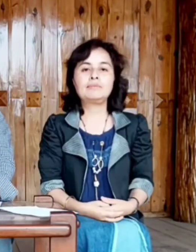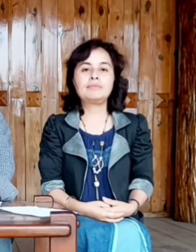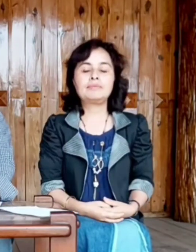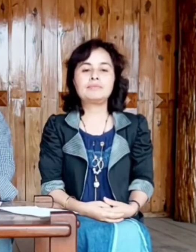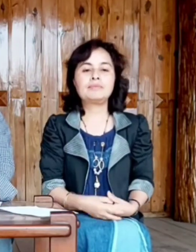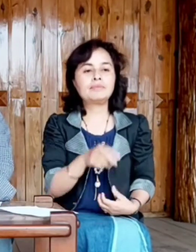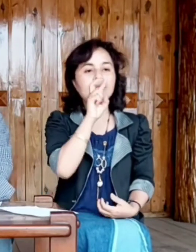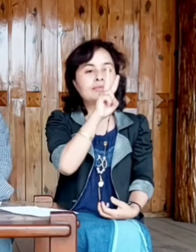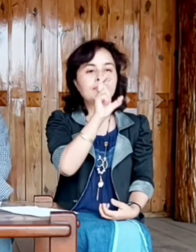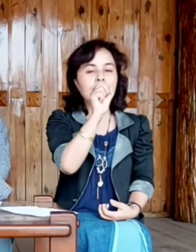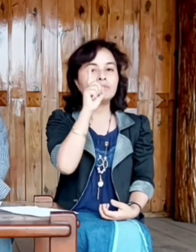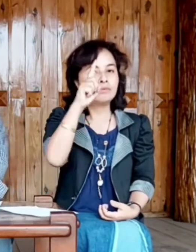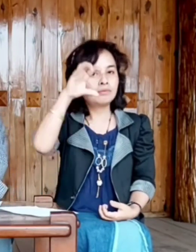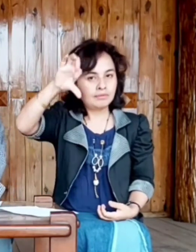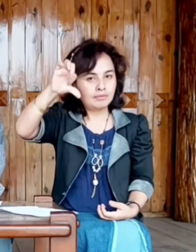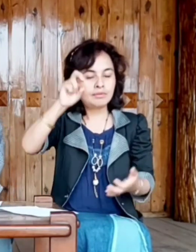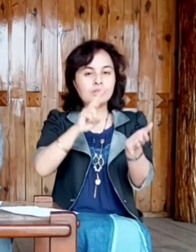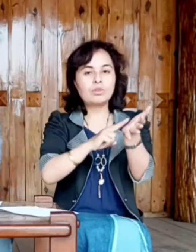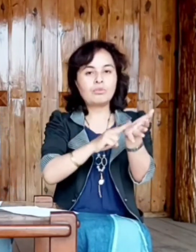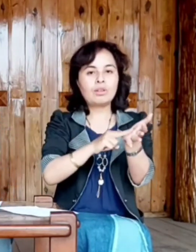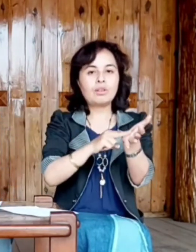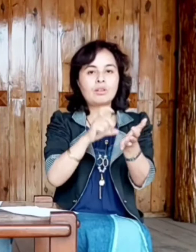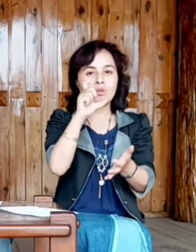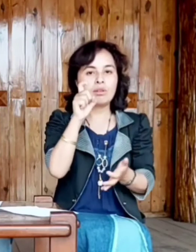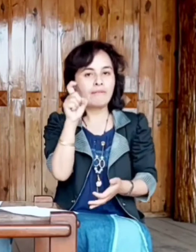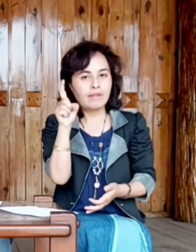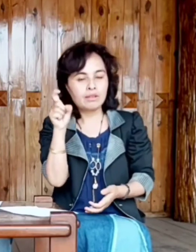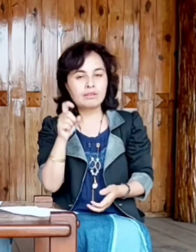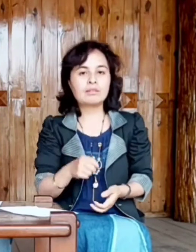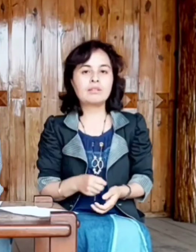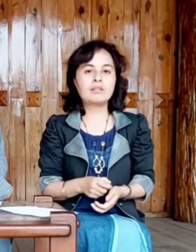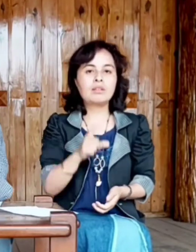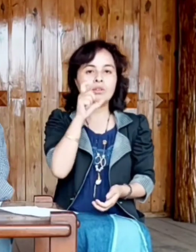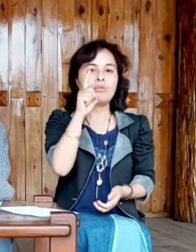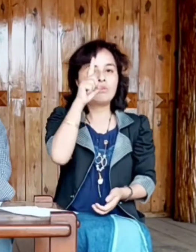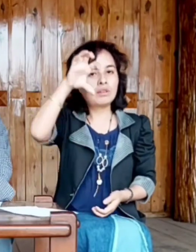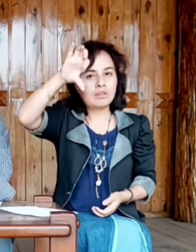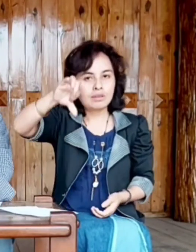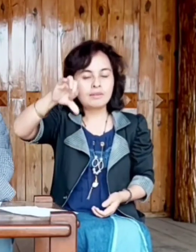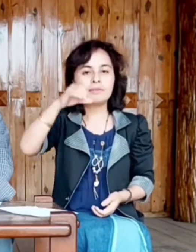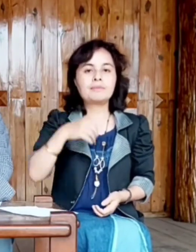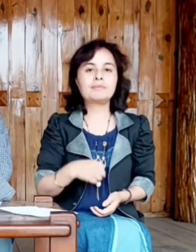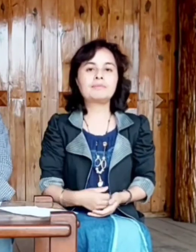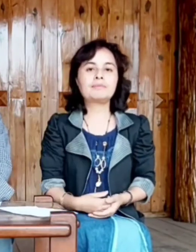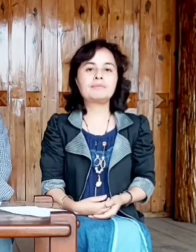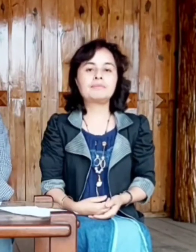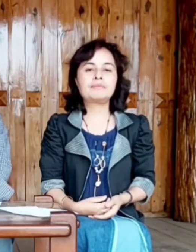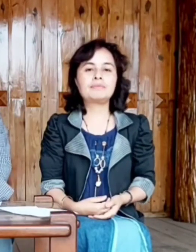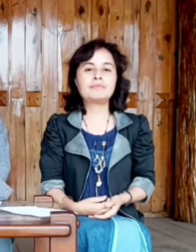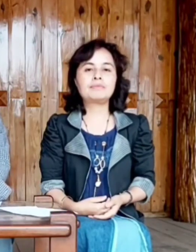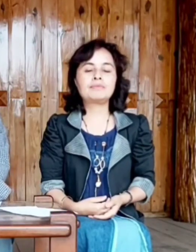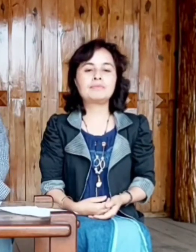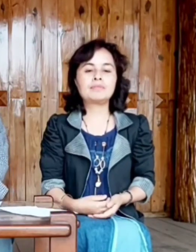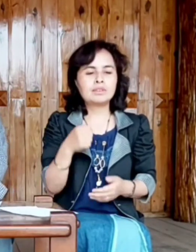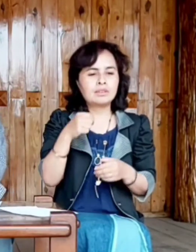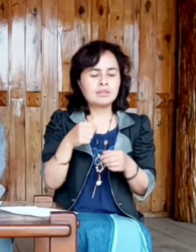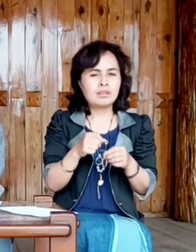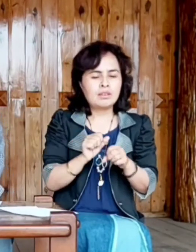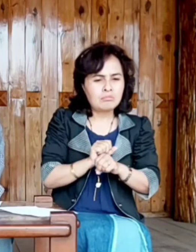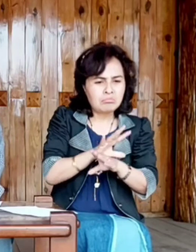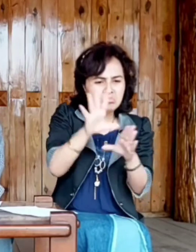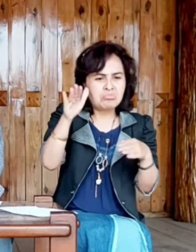The 2019 novel coronavirus Covid-19 is a